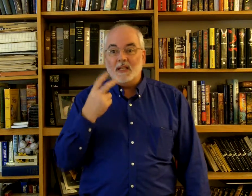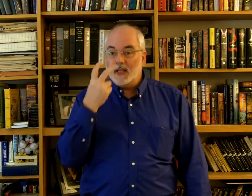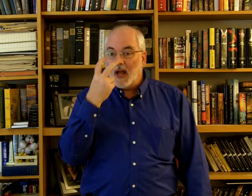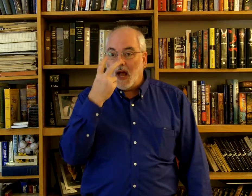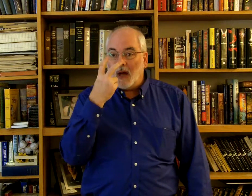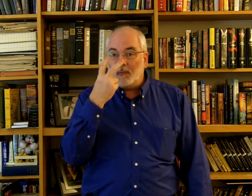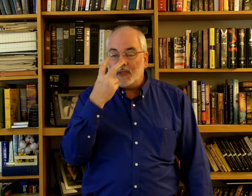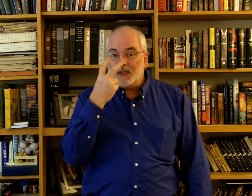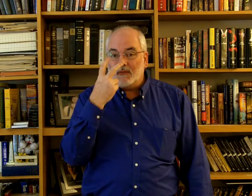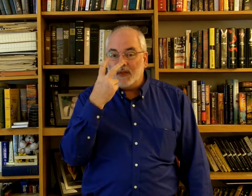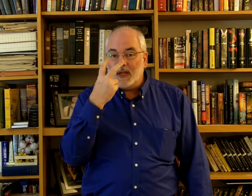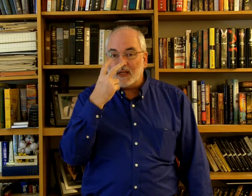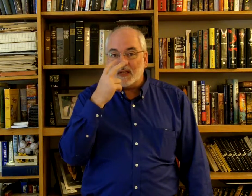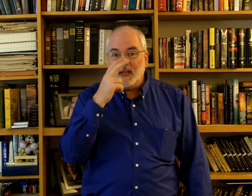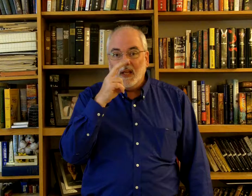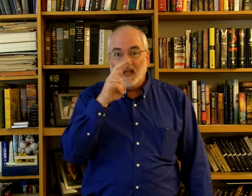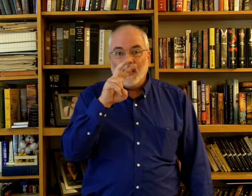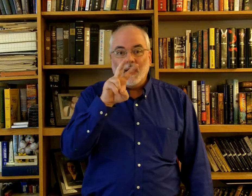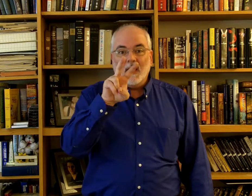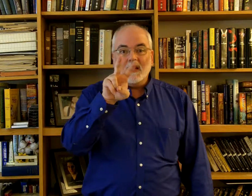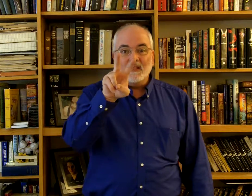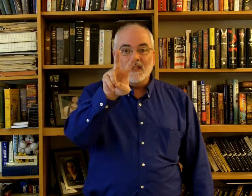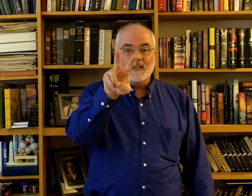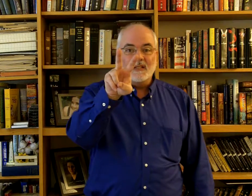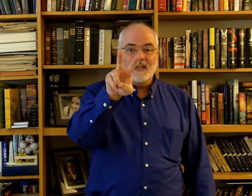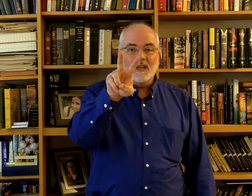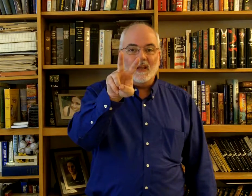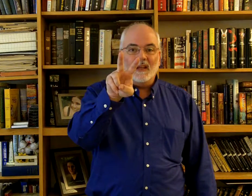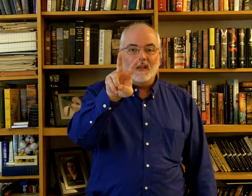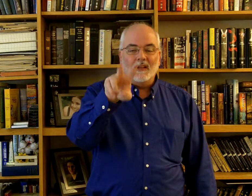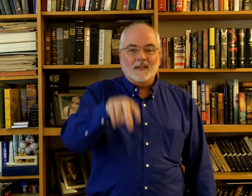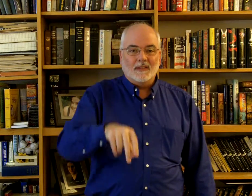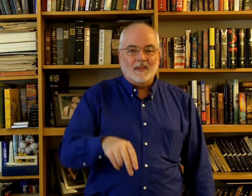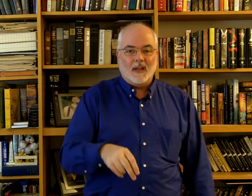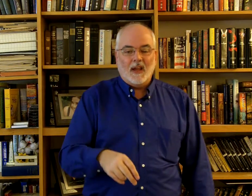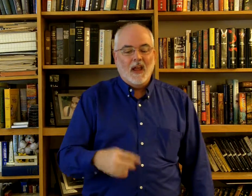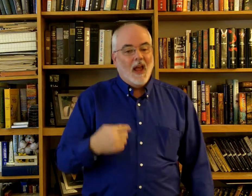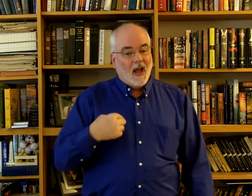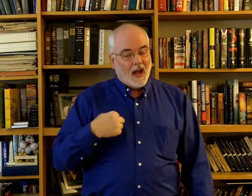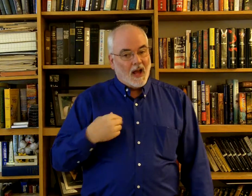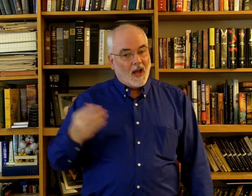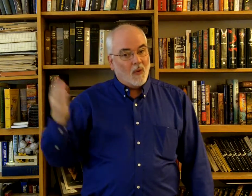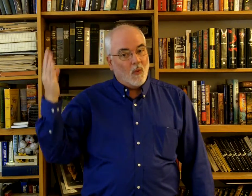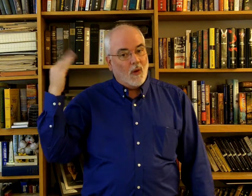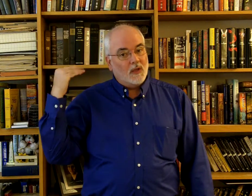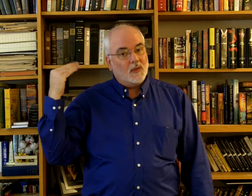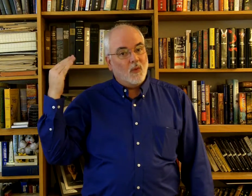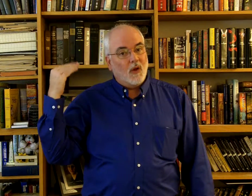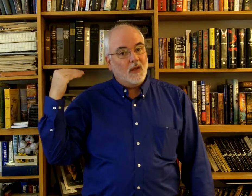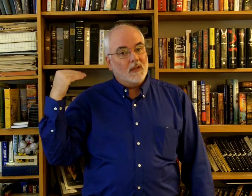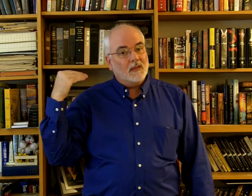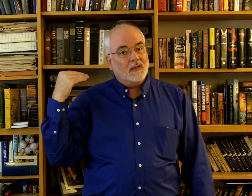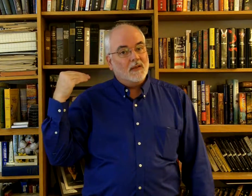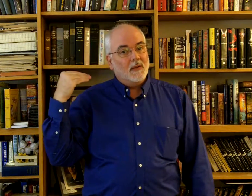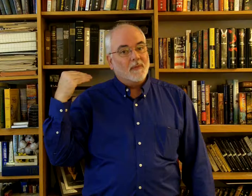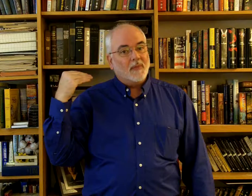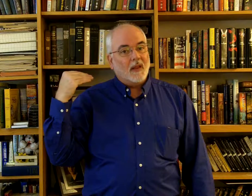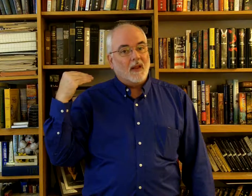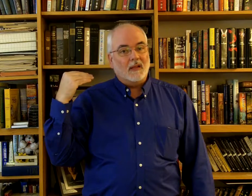the opposite of this. It's see. Okay? I once was, like that,